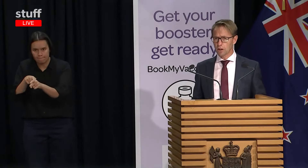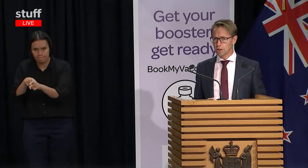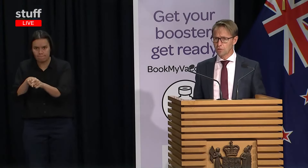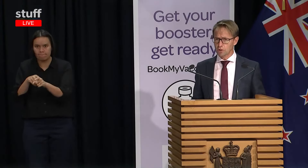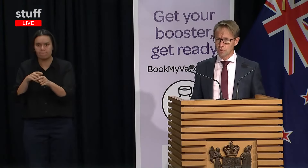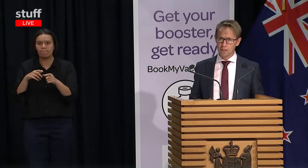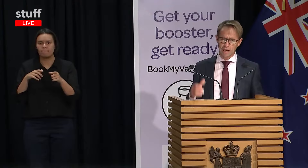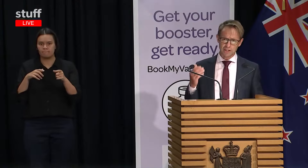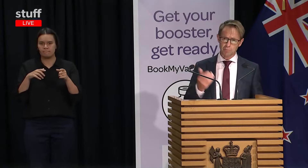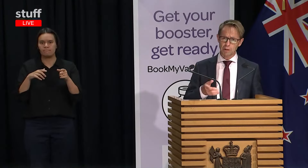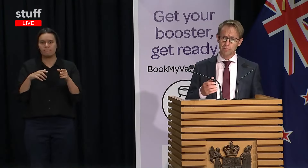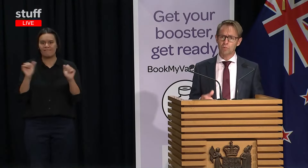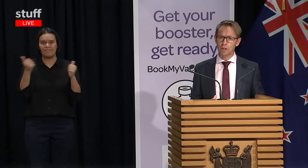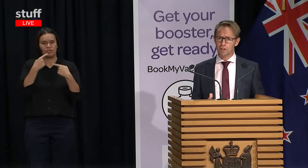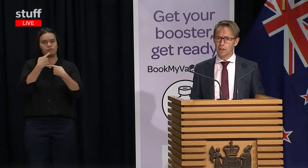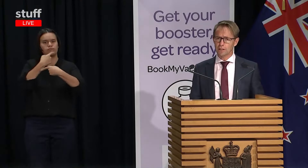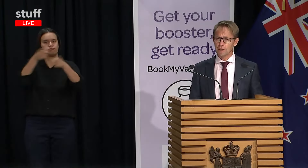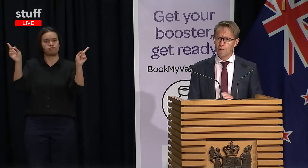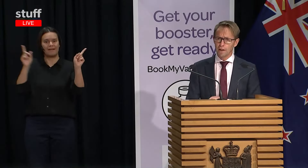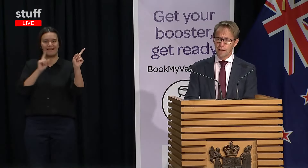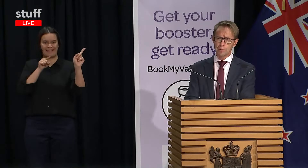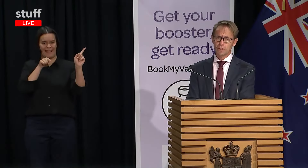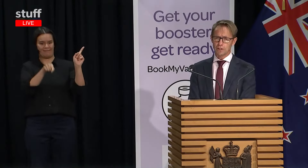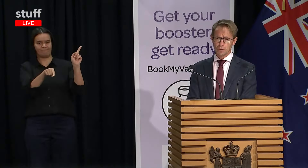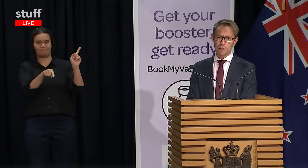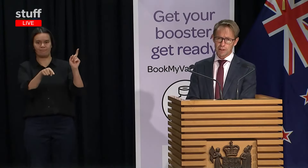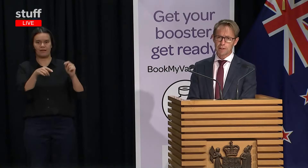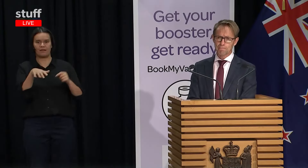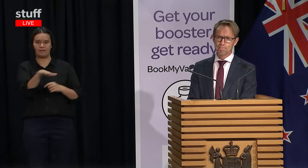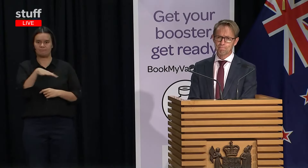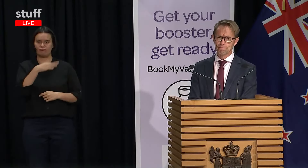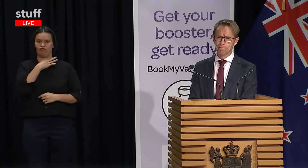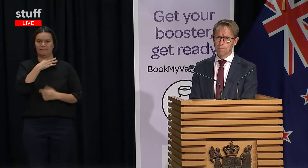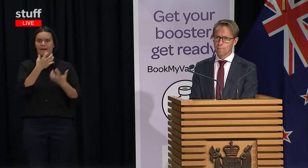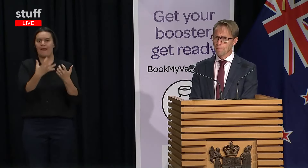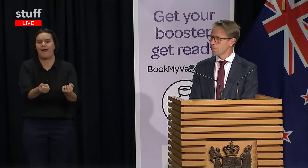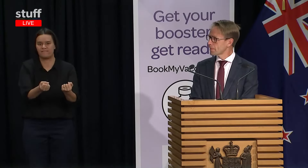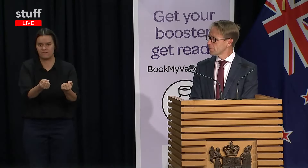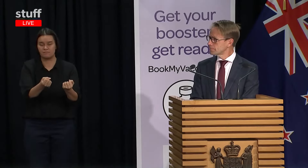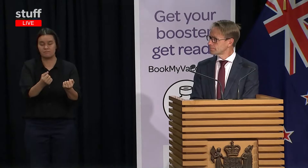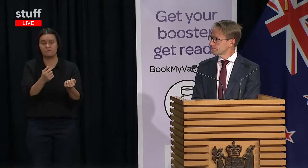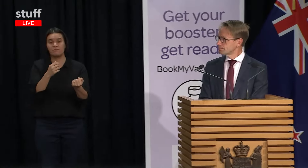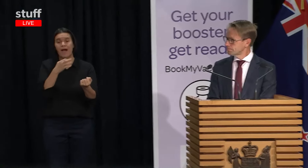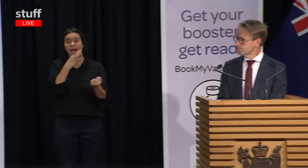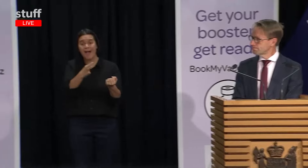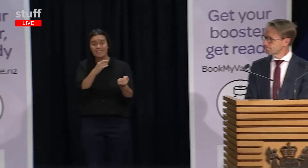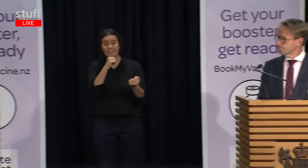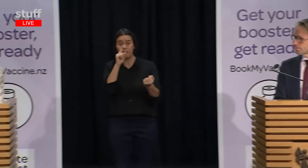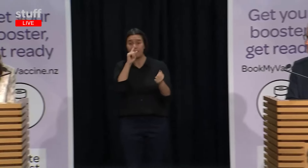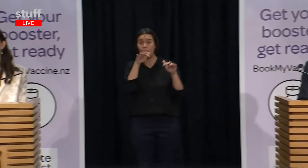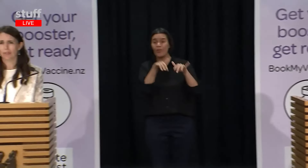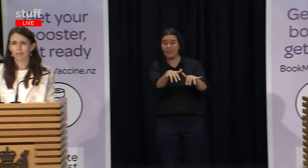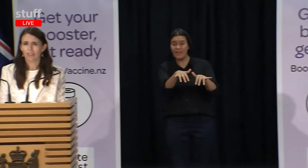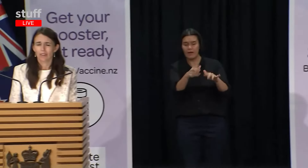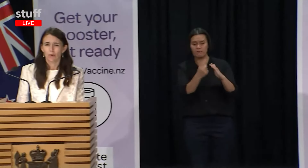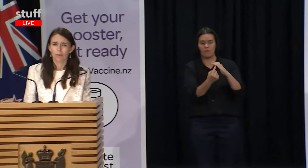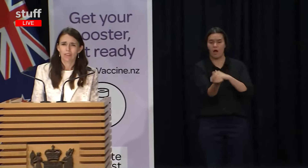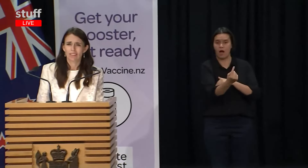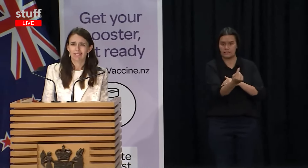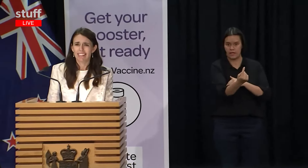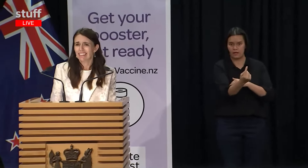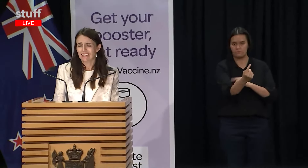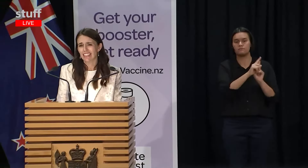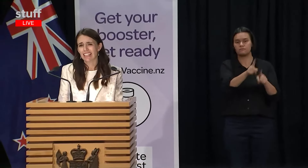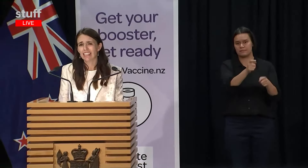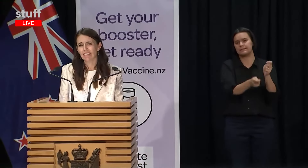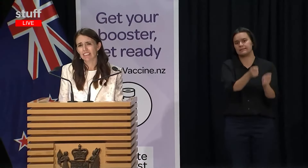it as a location of interest, asking people to isolate and be tested immediately. Again, we just keep asking anyone, regardless of whether you